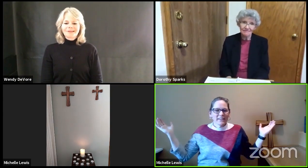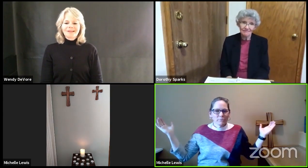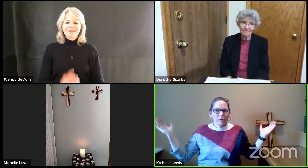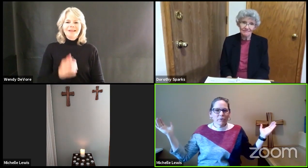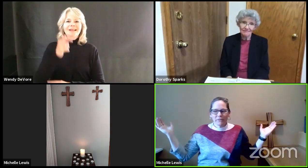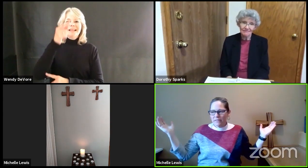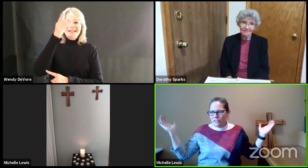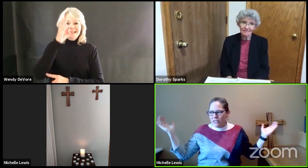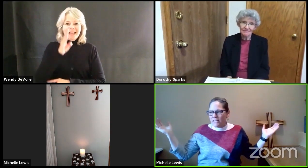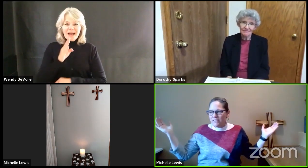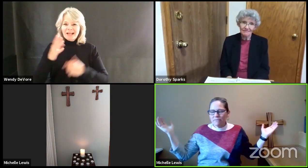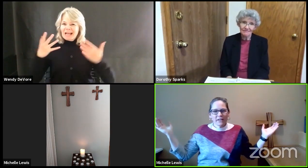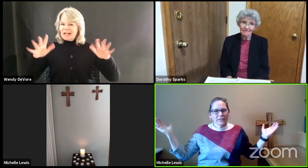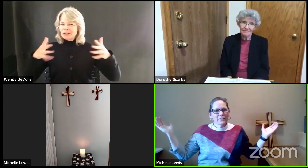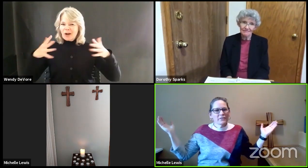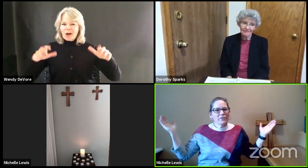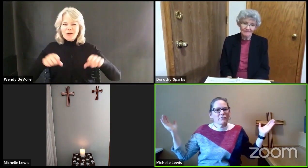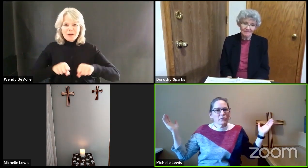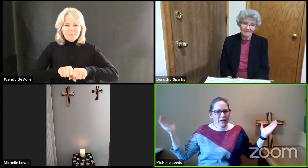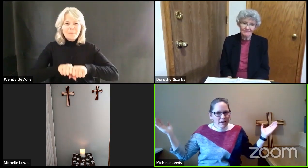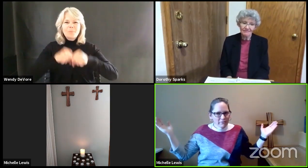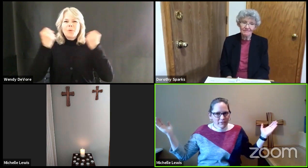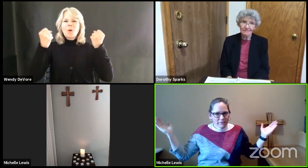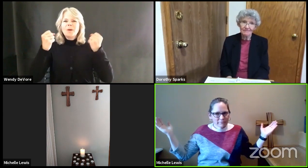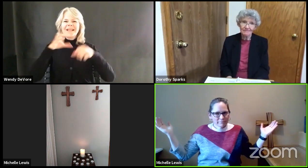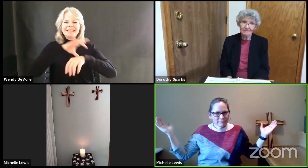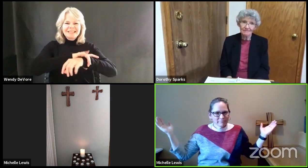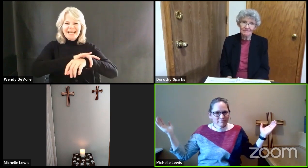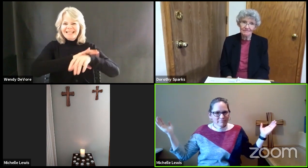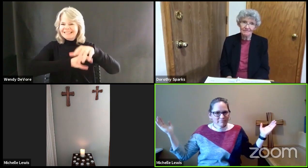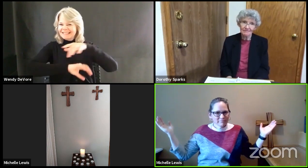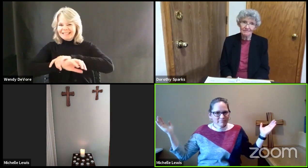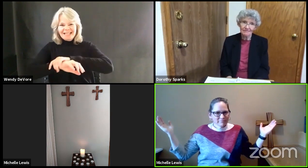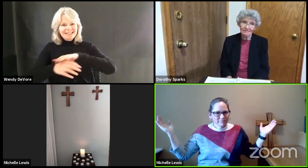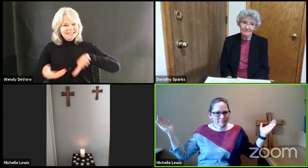God has broken the chains of death forever.